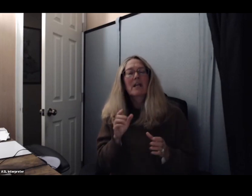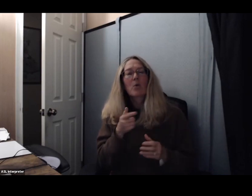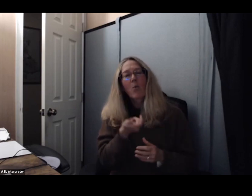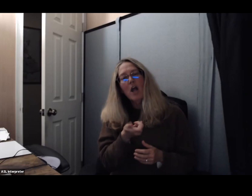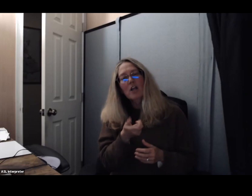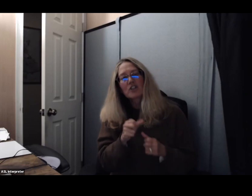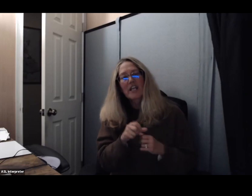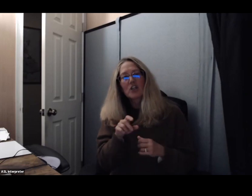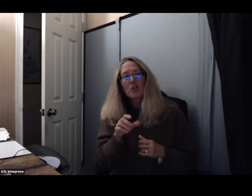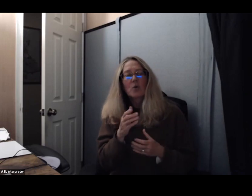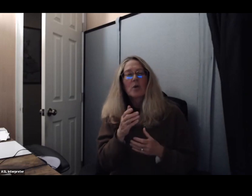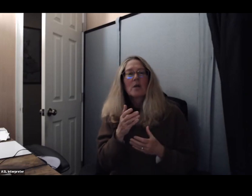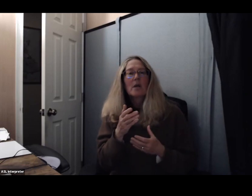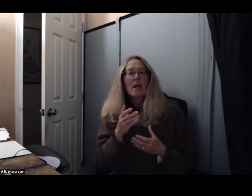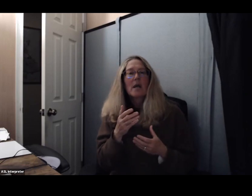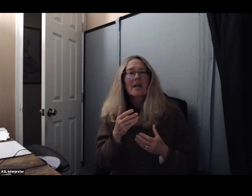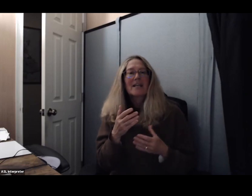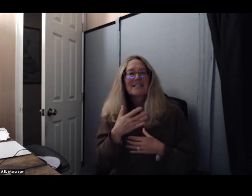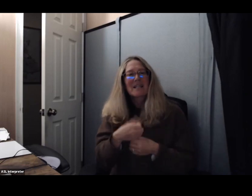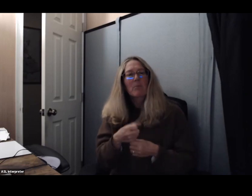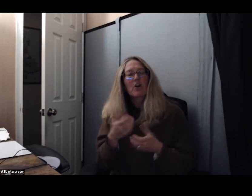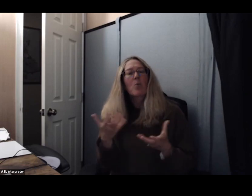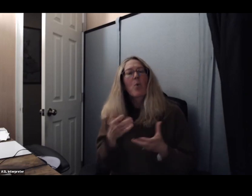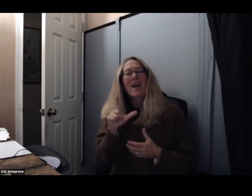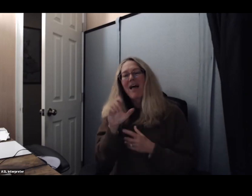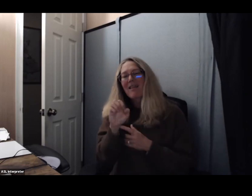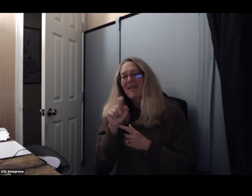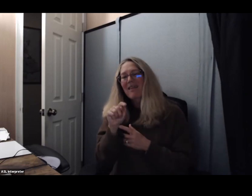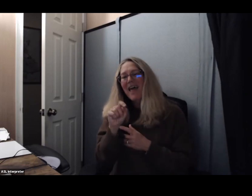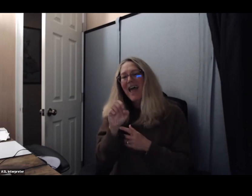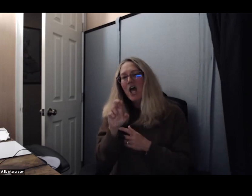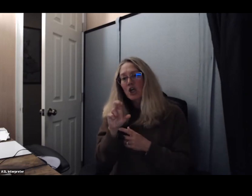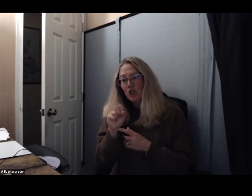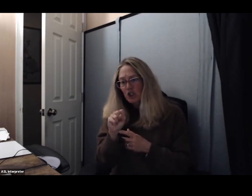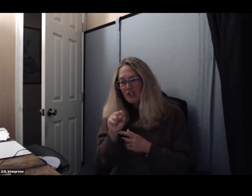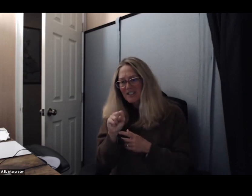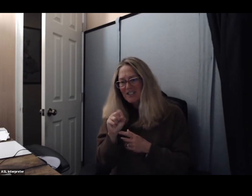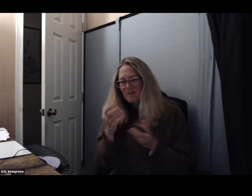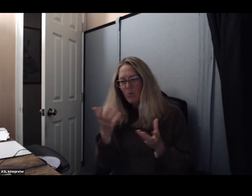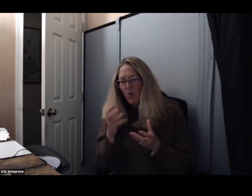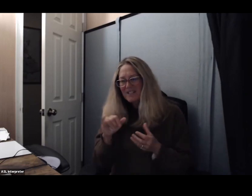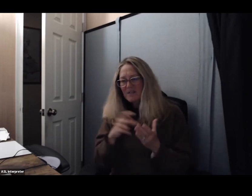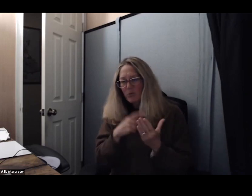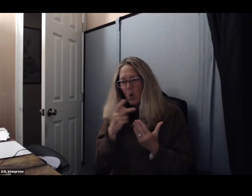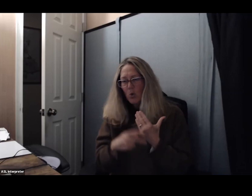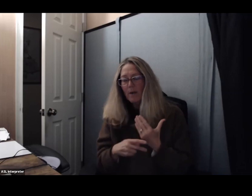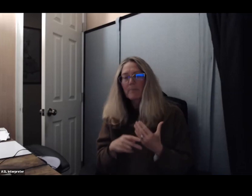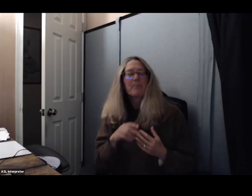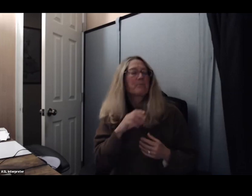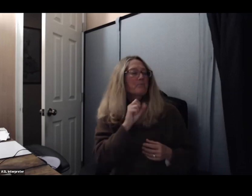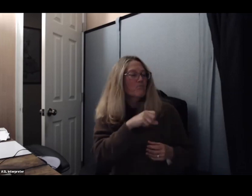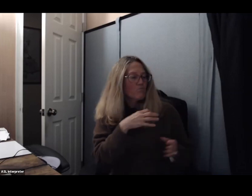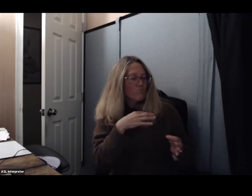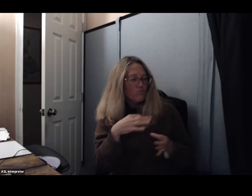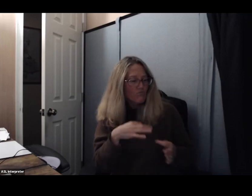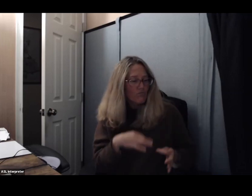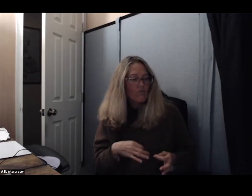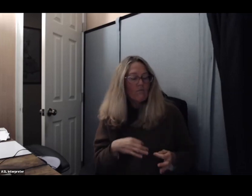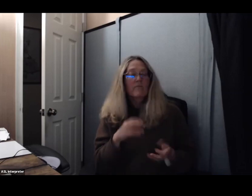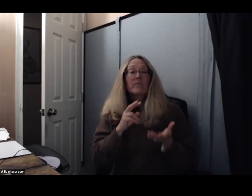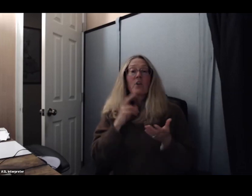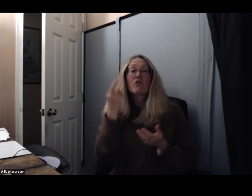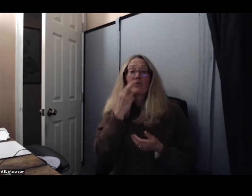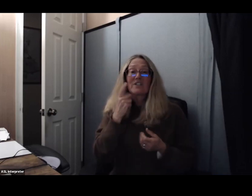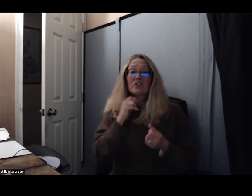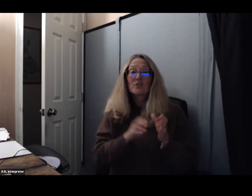give a little summary of what LETRS is? Yes, thank you. So really what it is, the purpose of LETRS is to develop